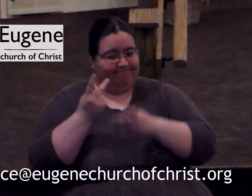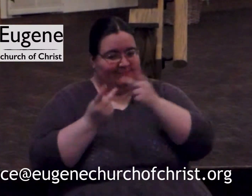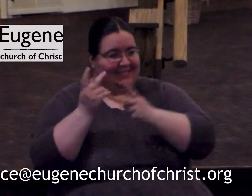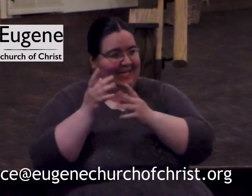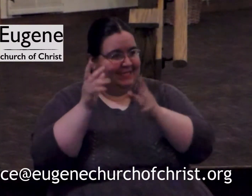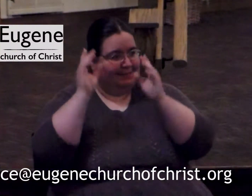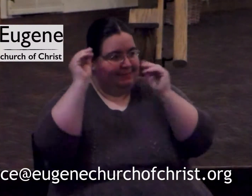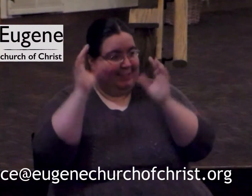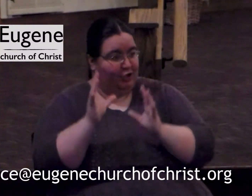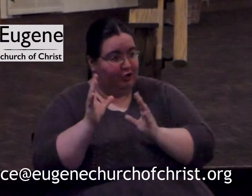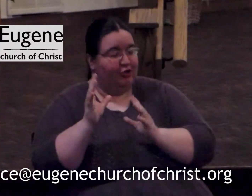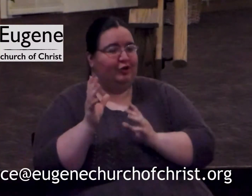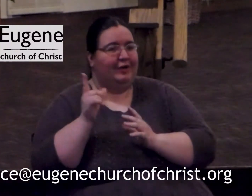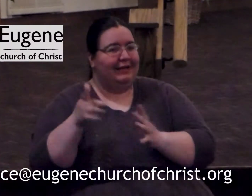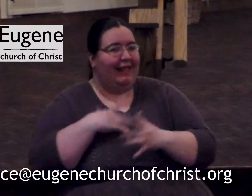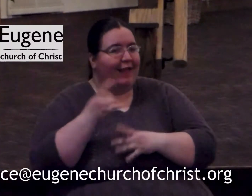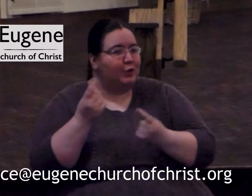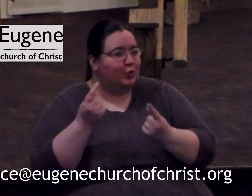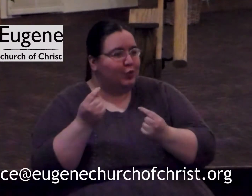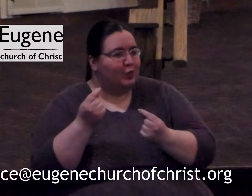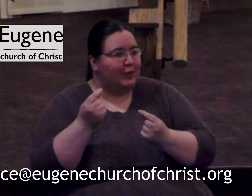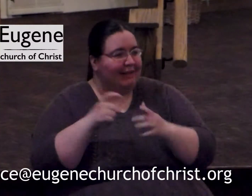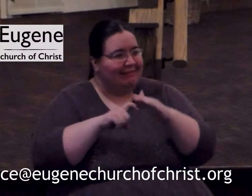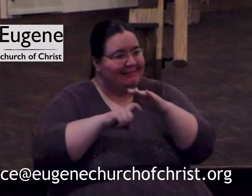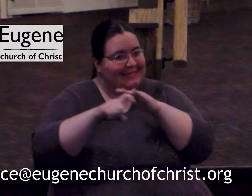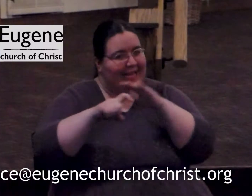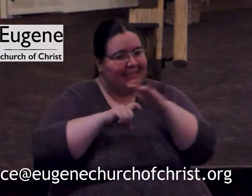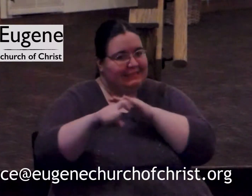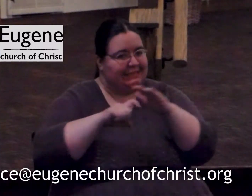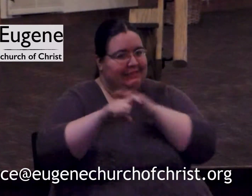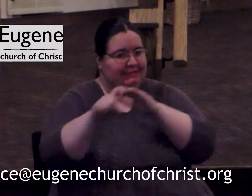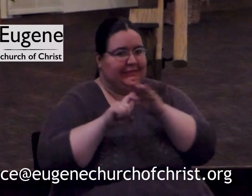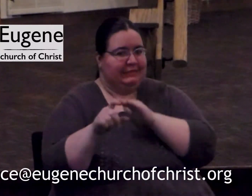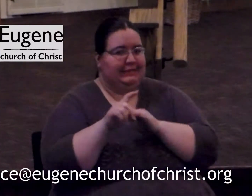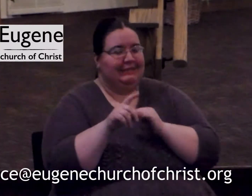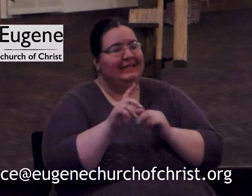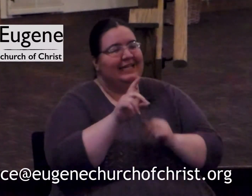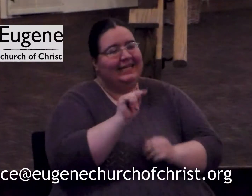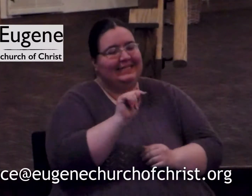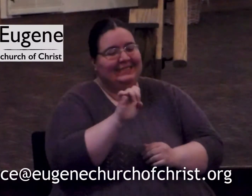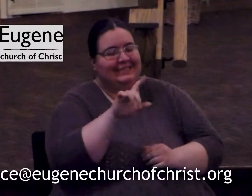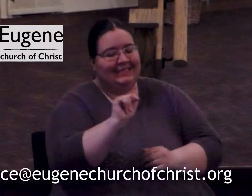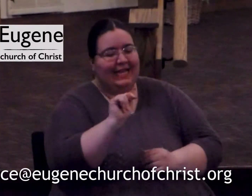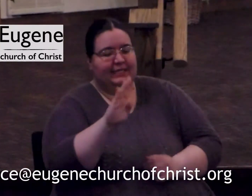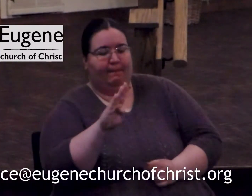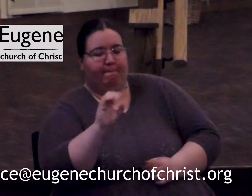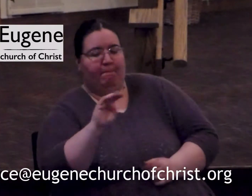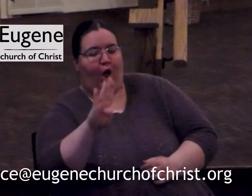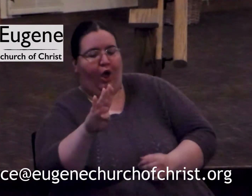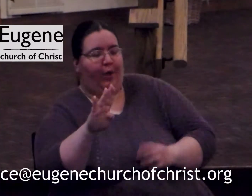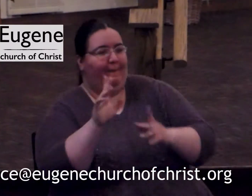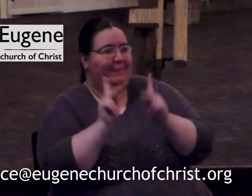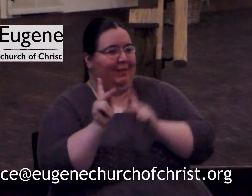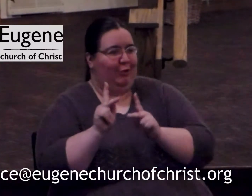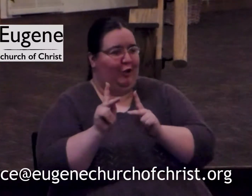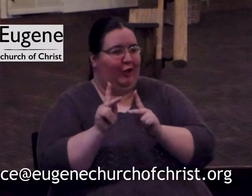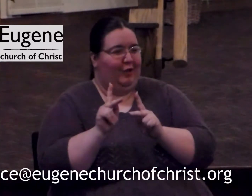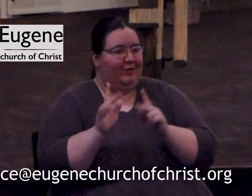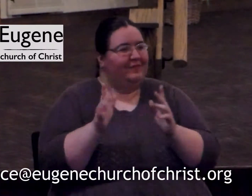if you don't know. He had people get their cell phones out. He told everybody a phone number, and he said, we are going to text some love and encouragement to these people. And